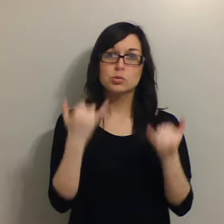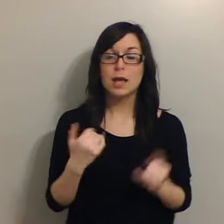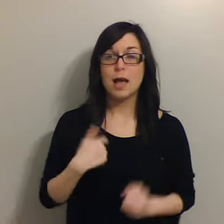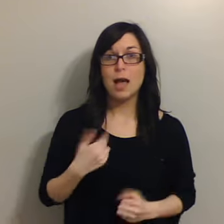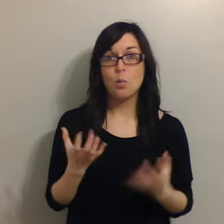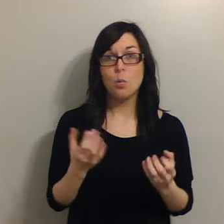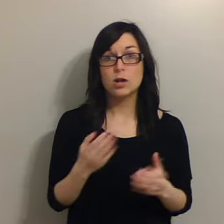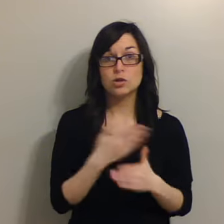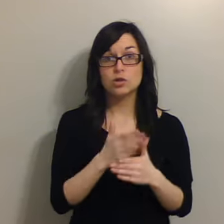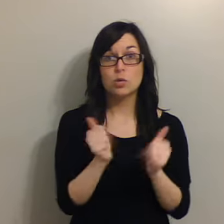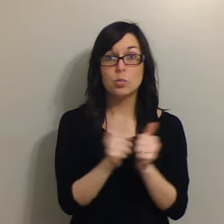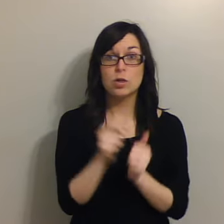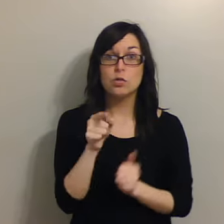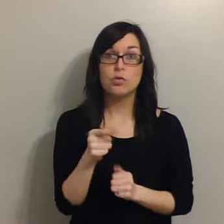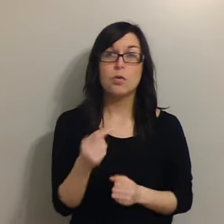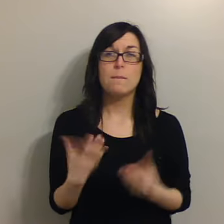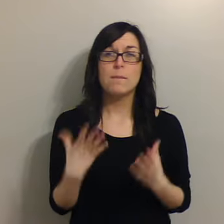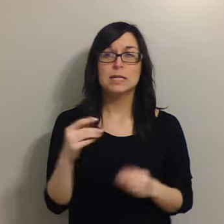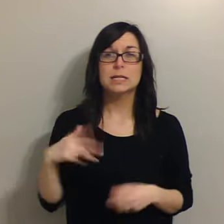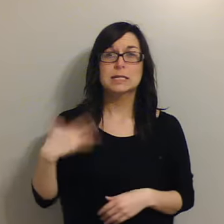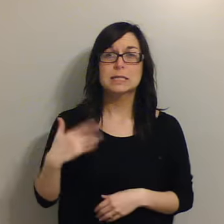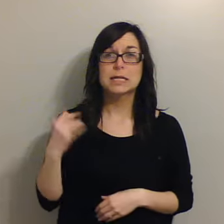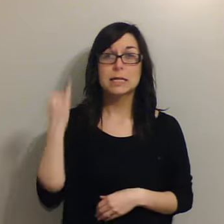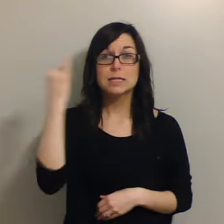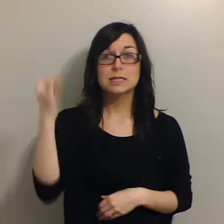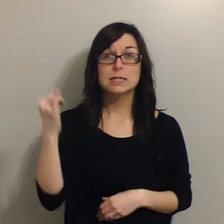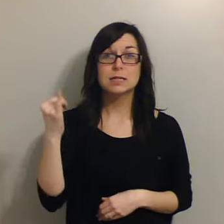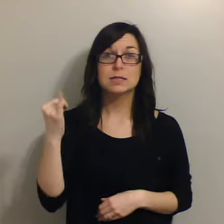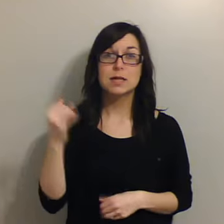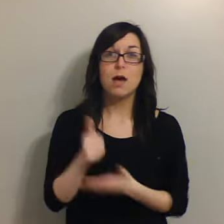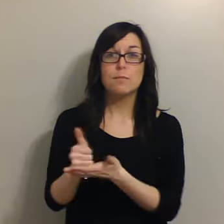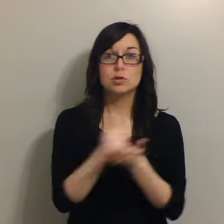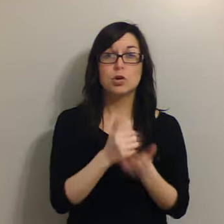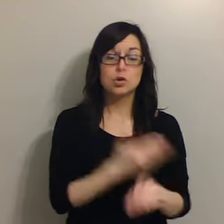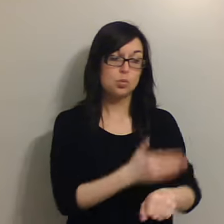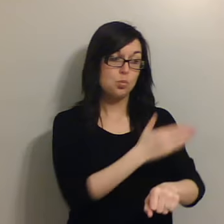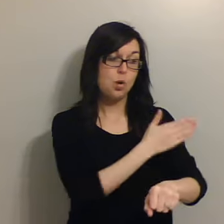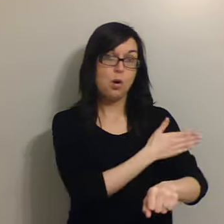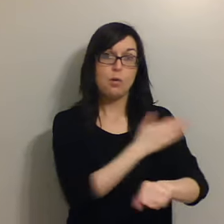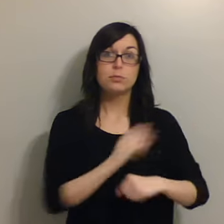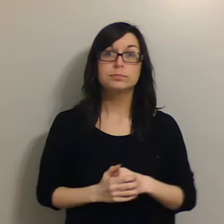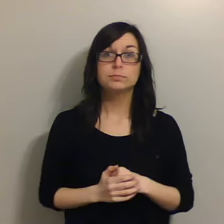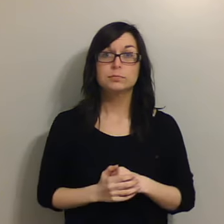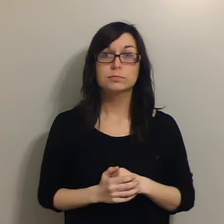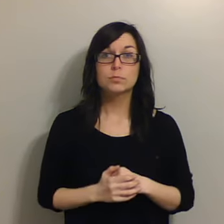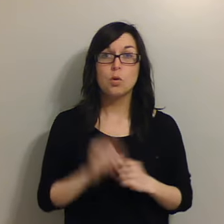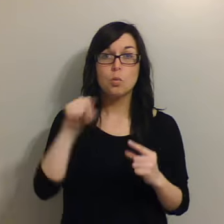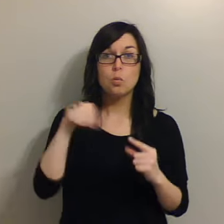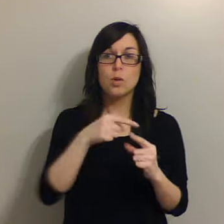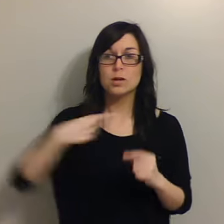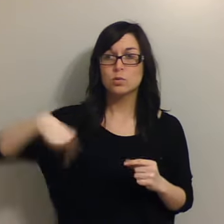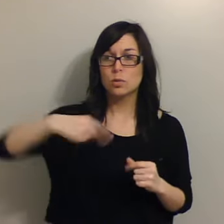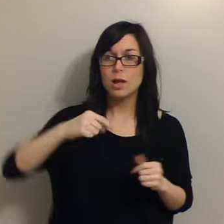with you some exciting ideas and only help us out to grow. For when we open ourselves to growth and personal memory,